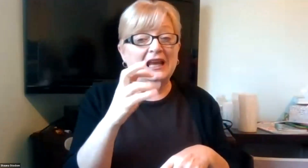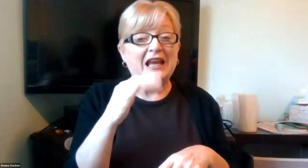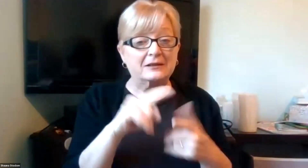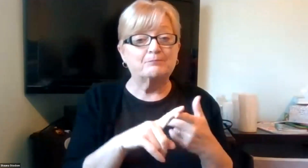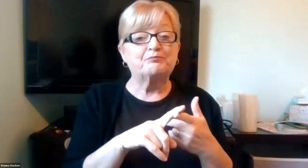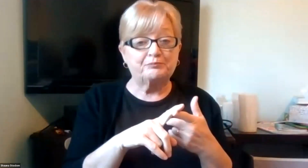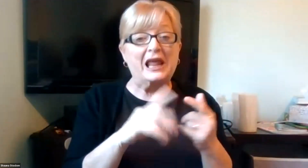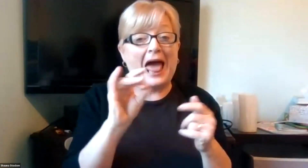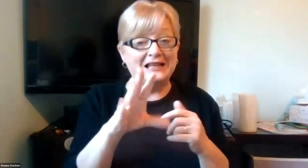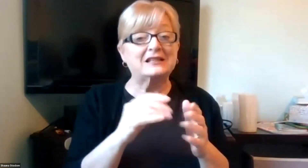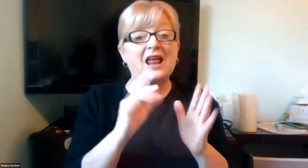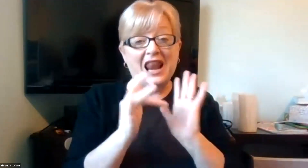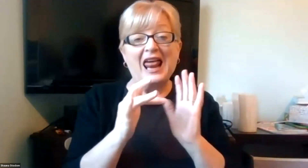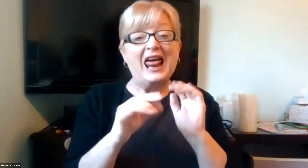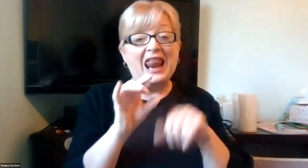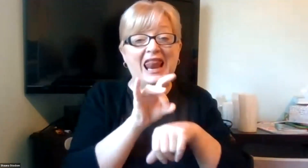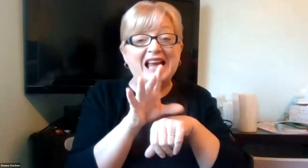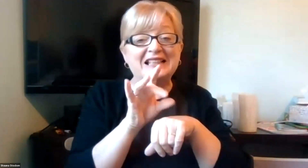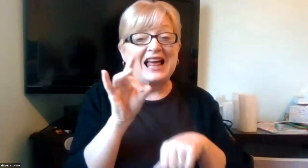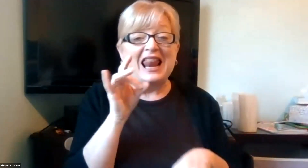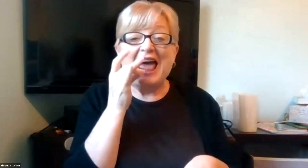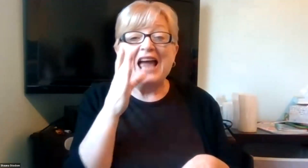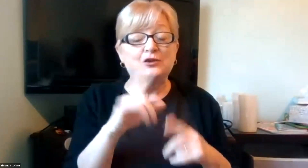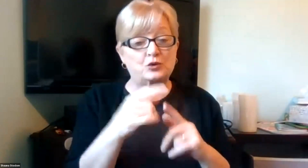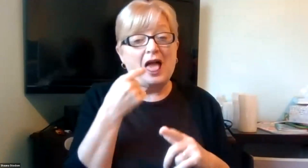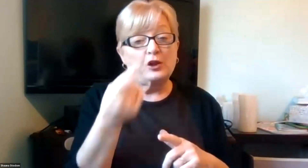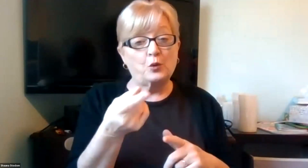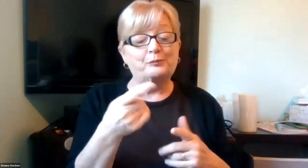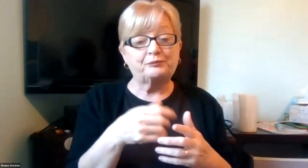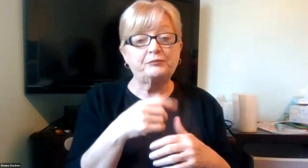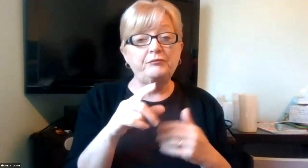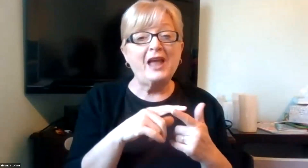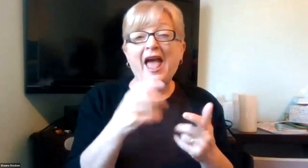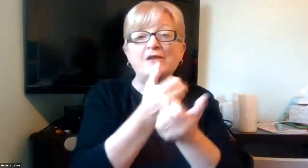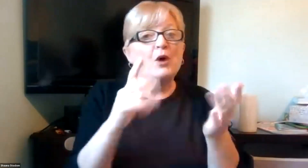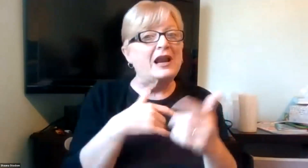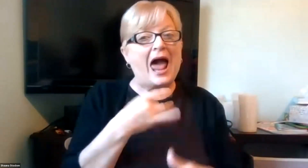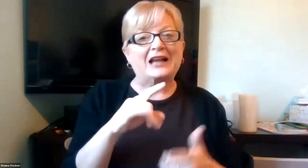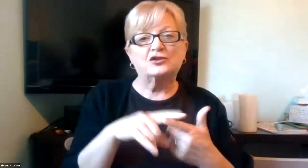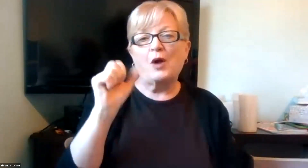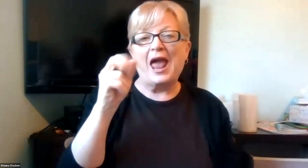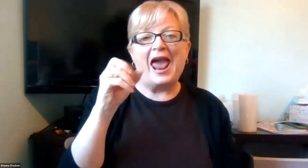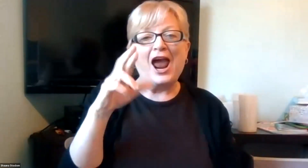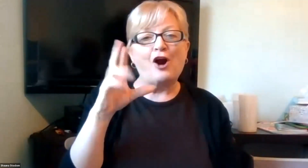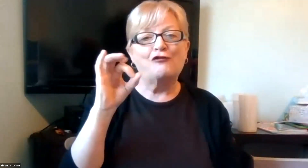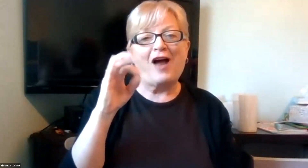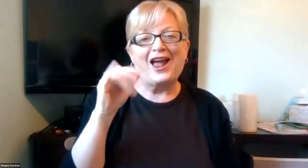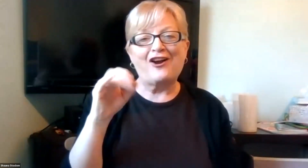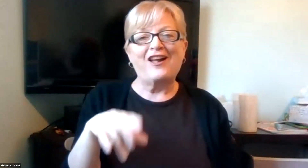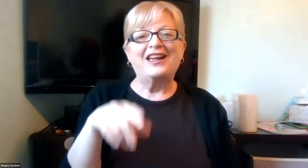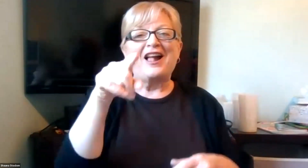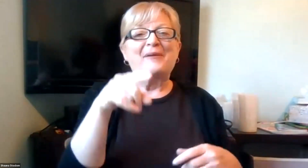It's right on trend with the air fry because everybody loves the air fry right now. So it's good too. I'm a little too scared to do that yet, but